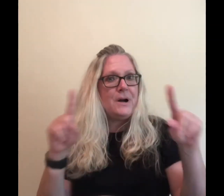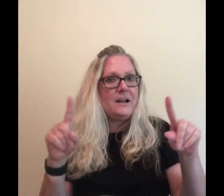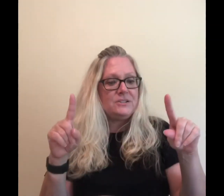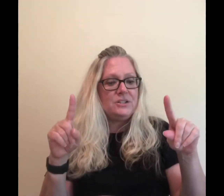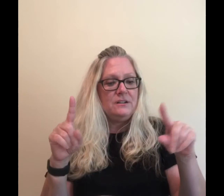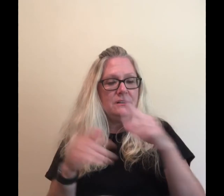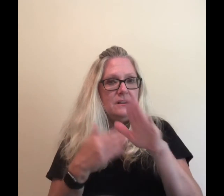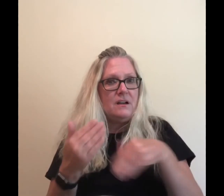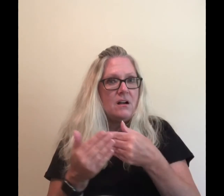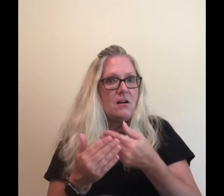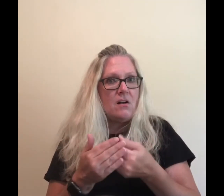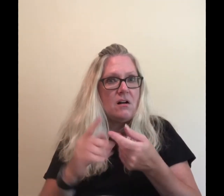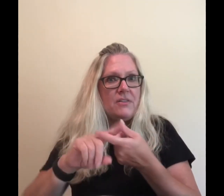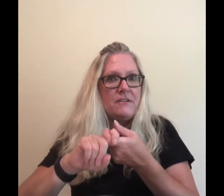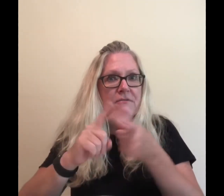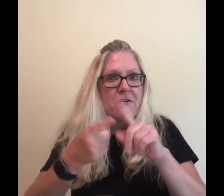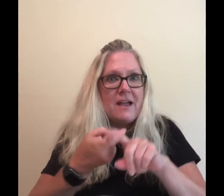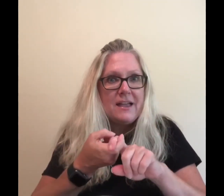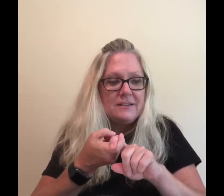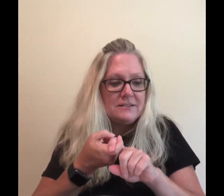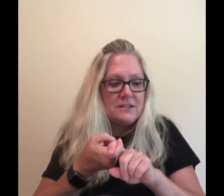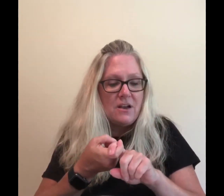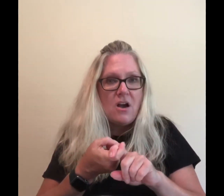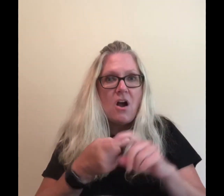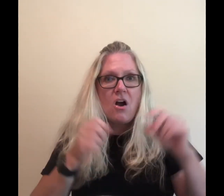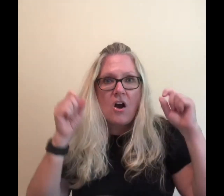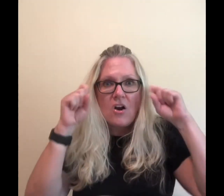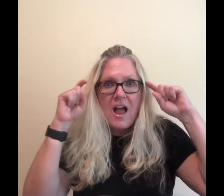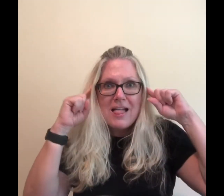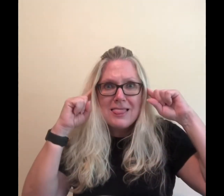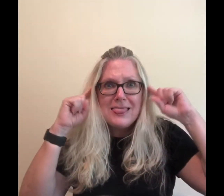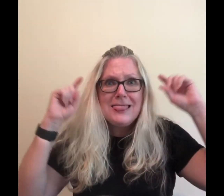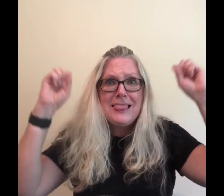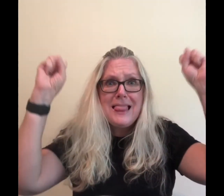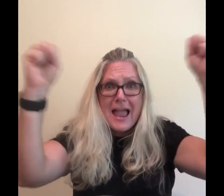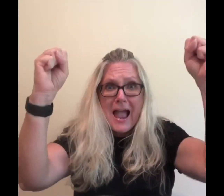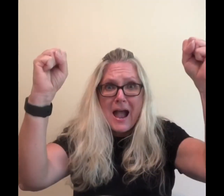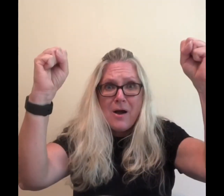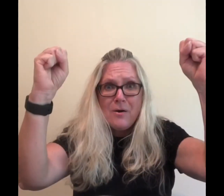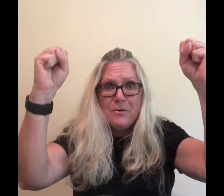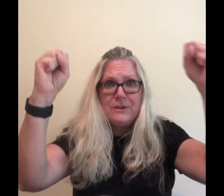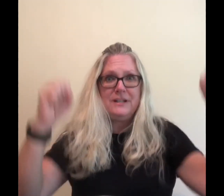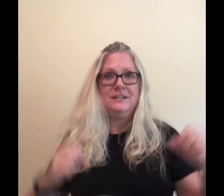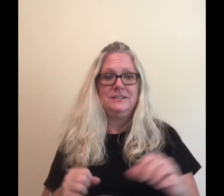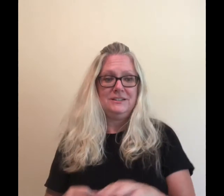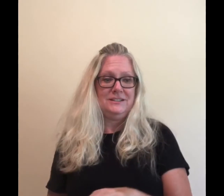but all the friends are loud.